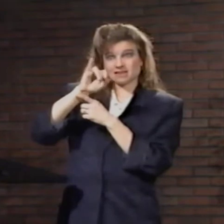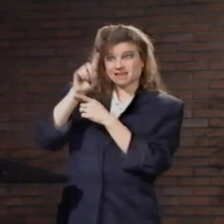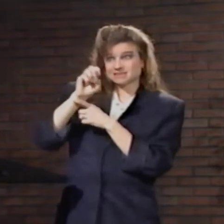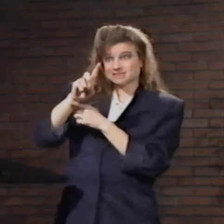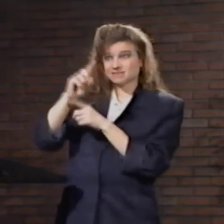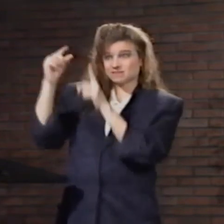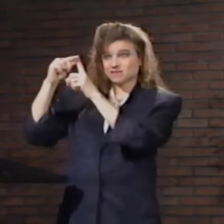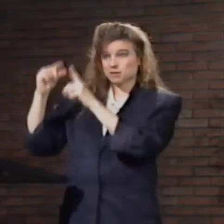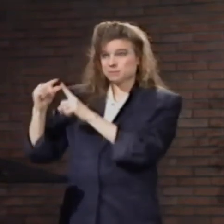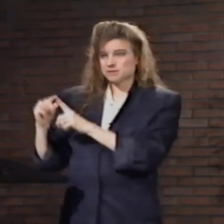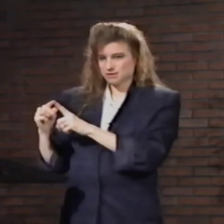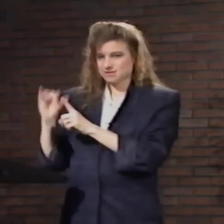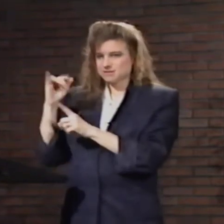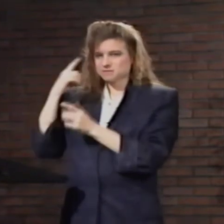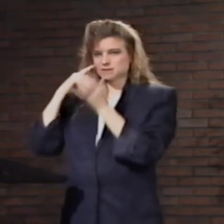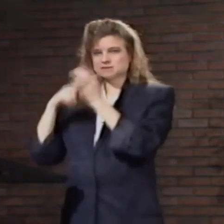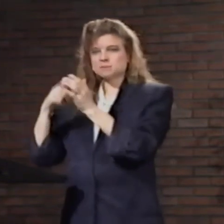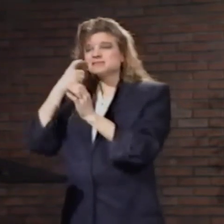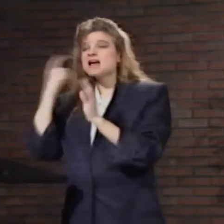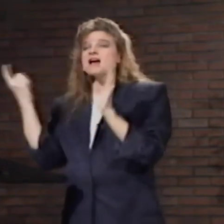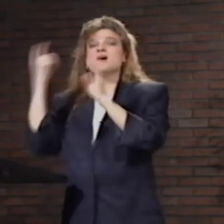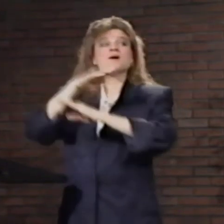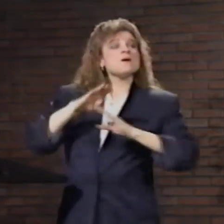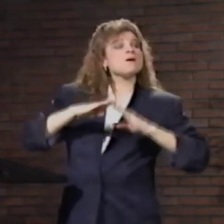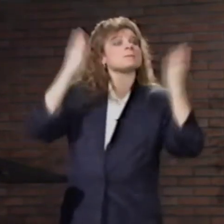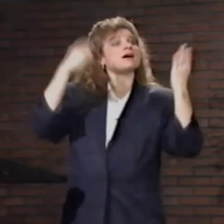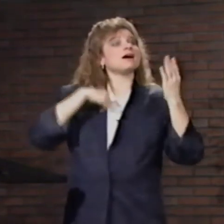The definition says using any specialized vocabulary.